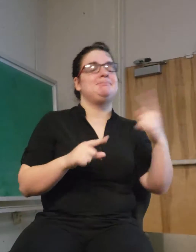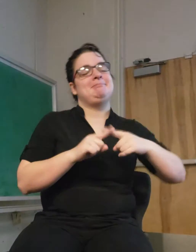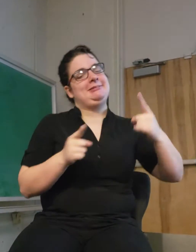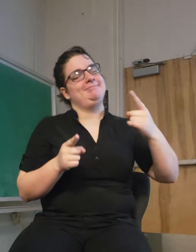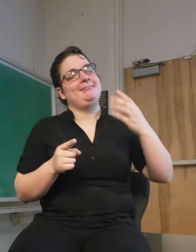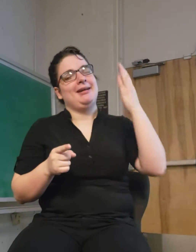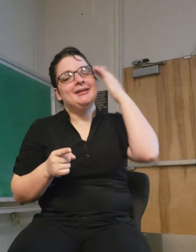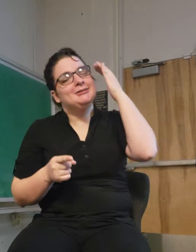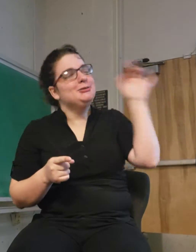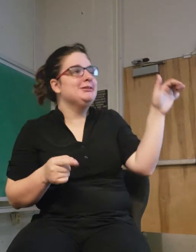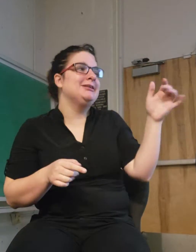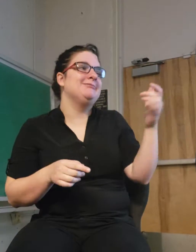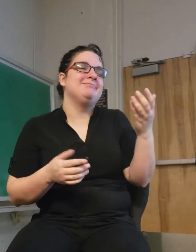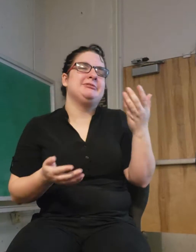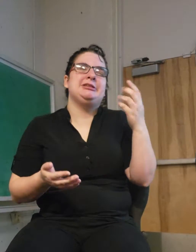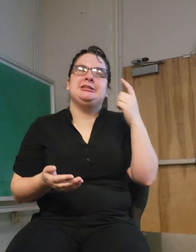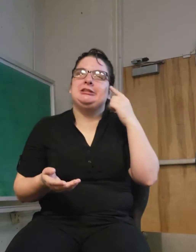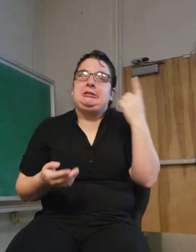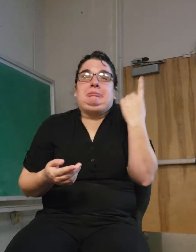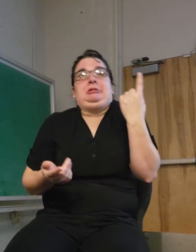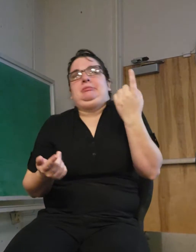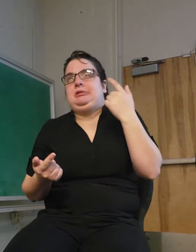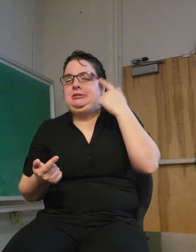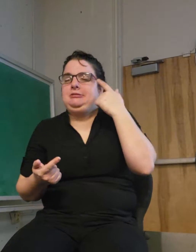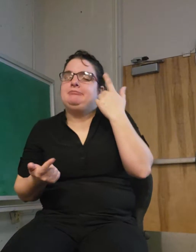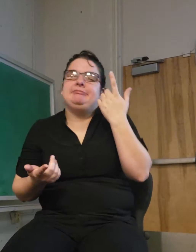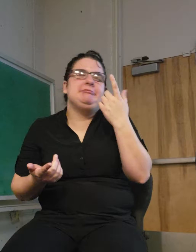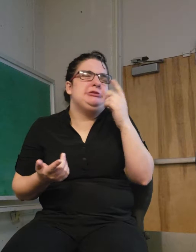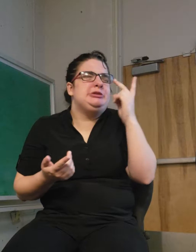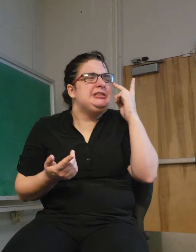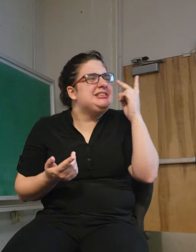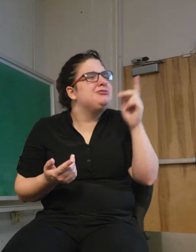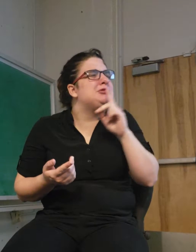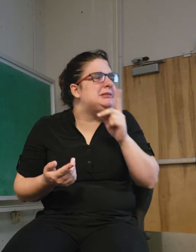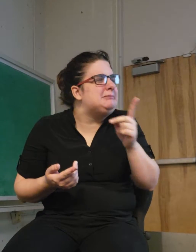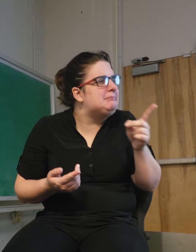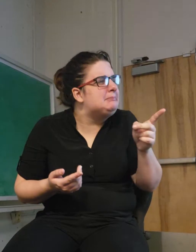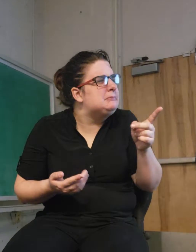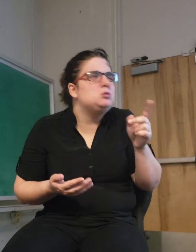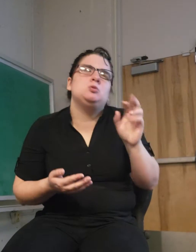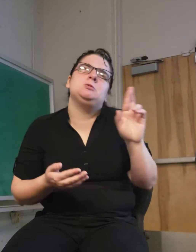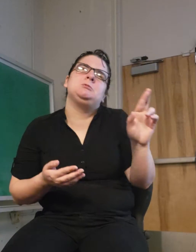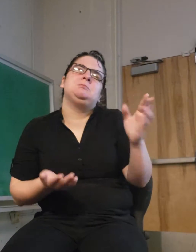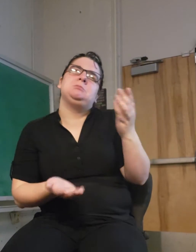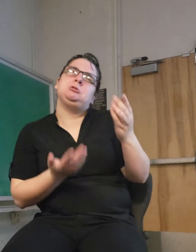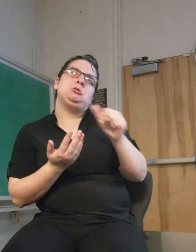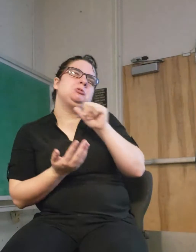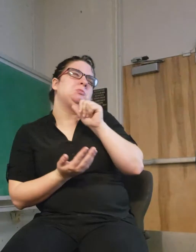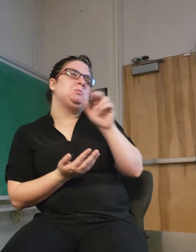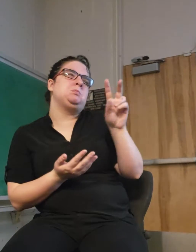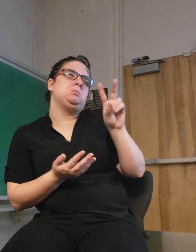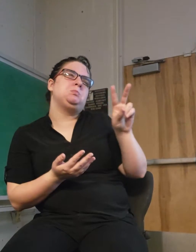sometimes I'm thinking, do I actually see it, or am I pretending that I see it? It's very, very difficult, because this is right on the limit of human